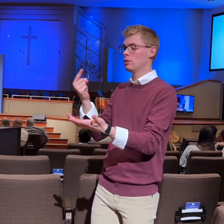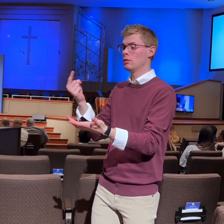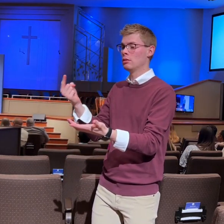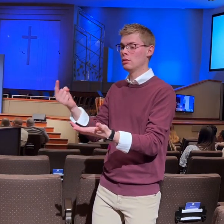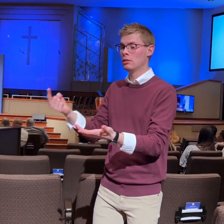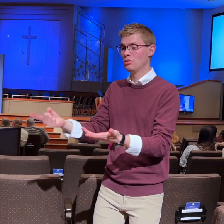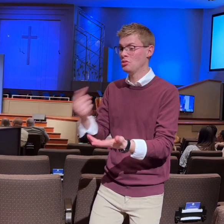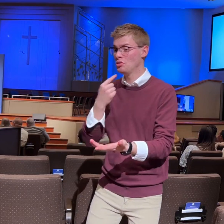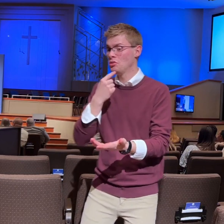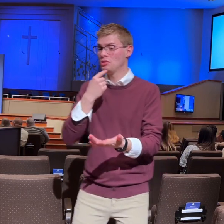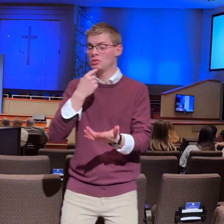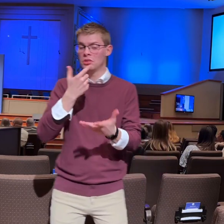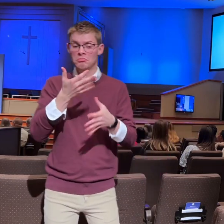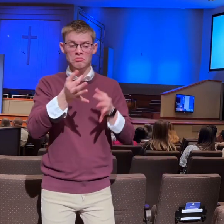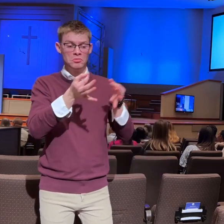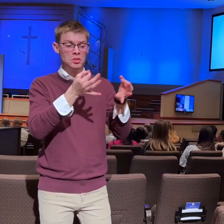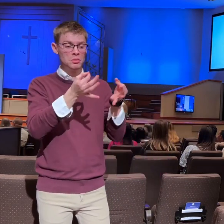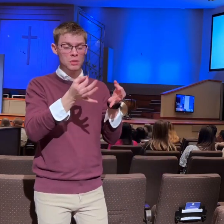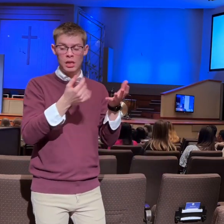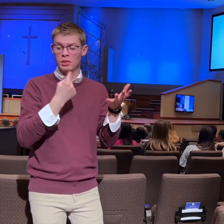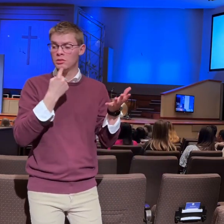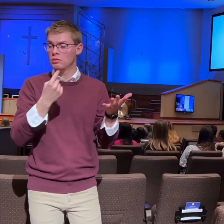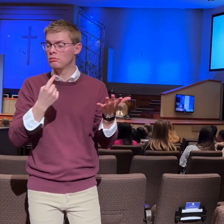over the world and that's why I'm here tonight to get baptized.